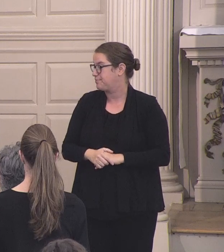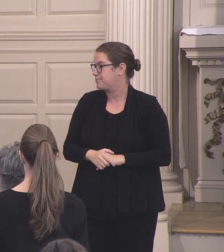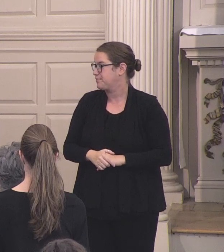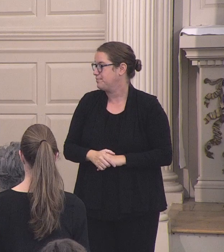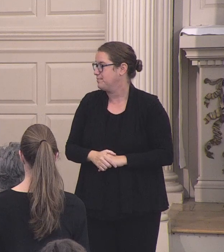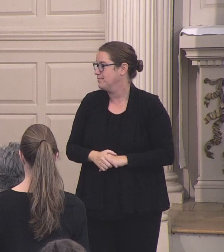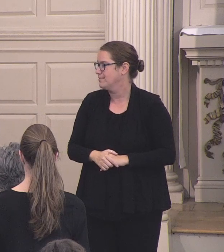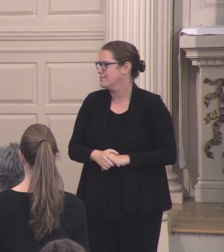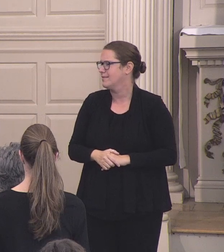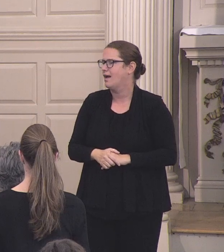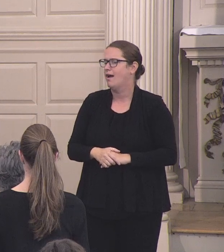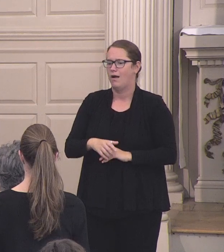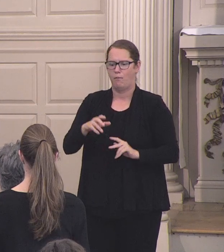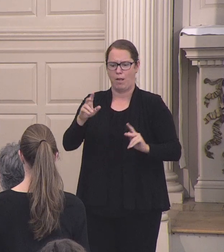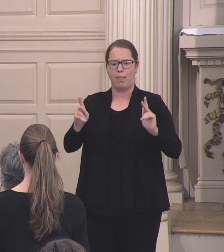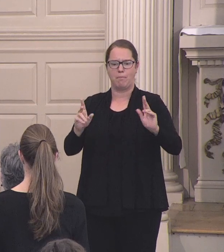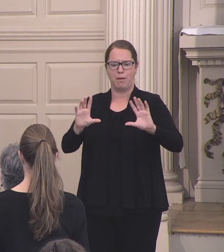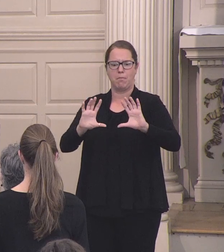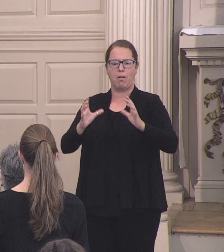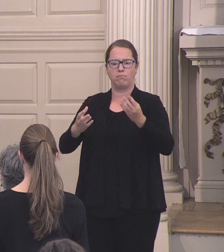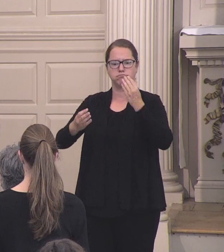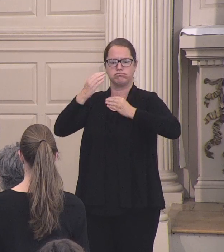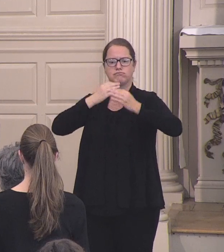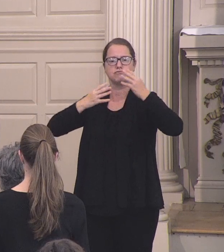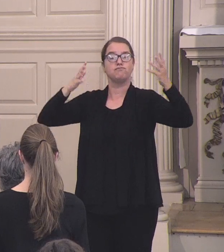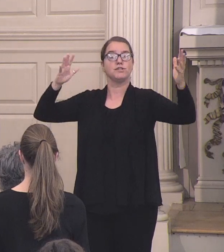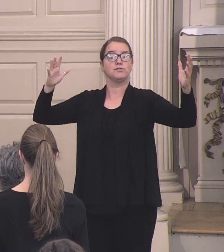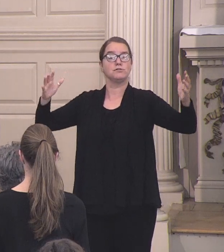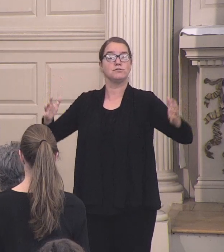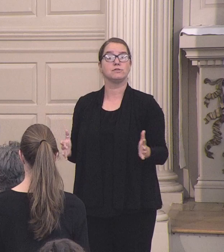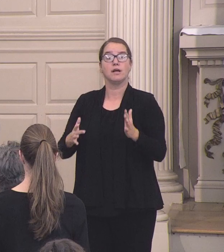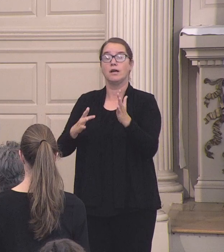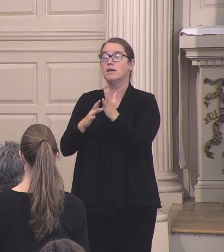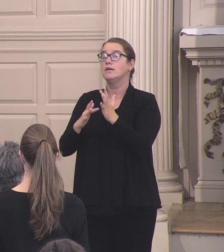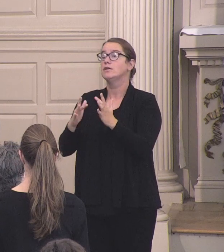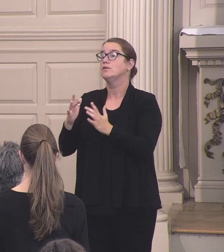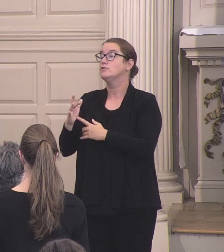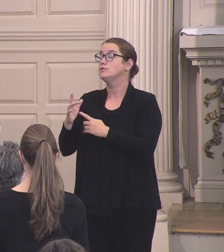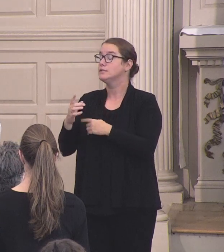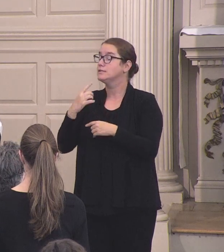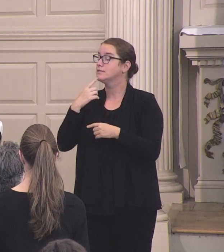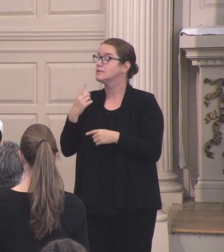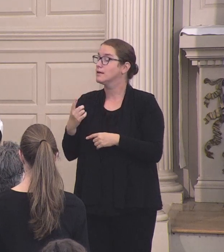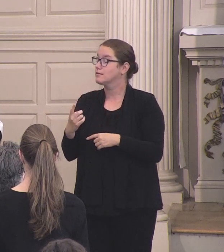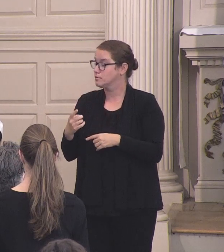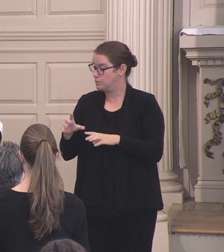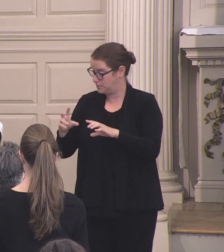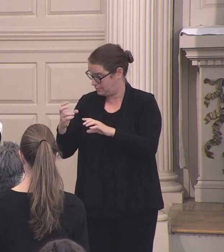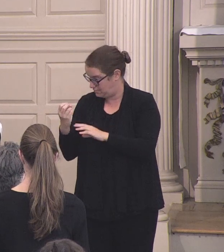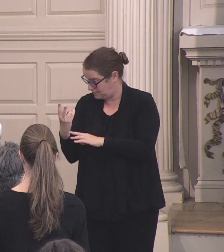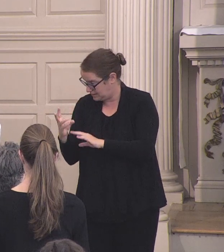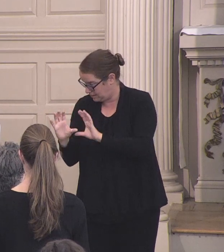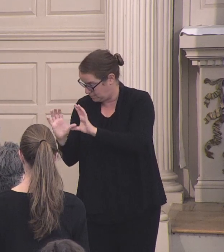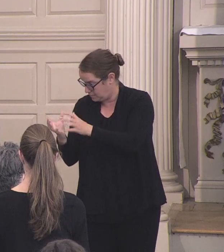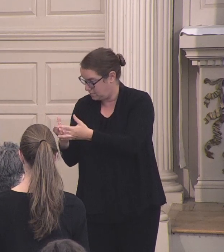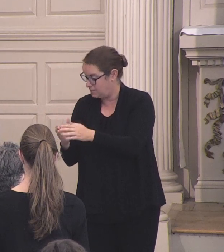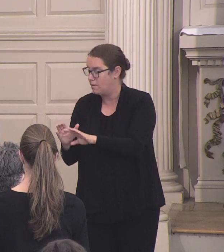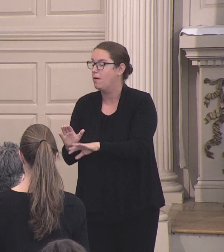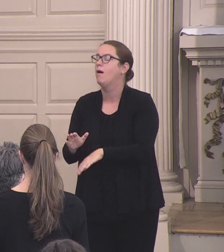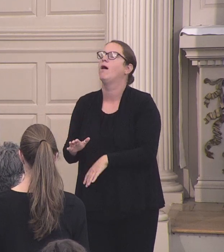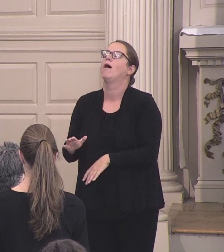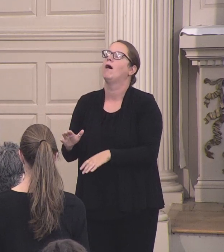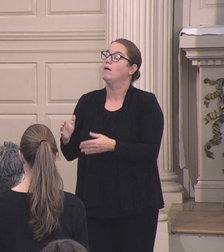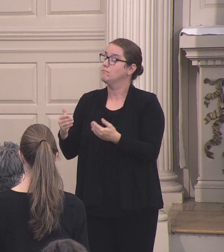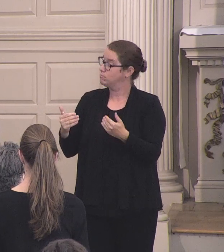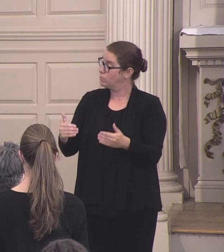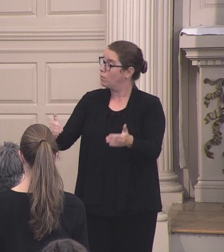When they had had their fill, he said to his disciples, gather